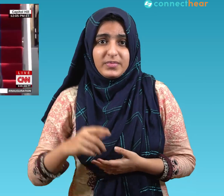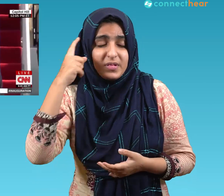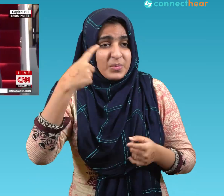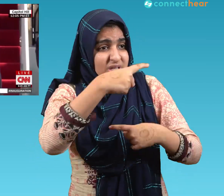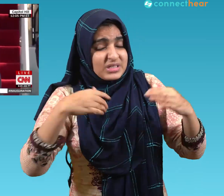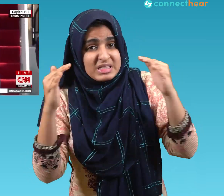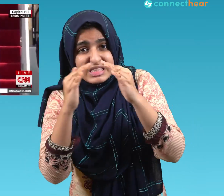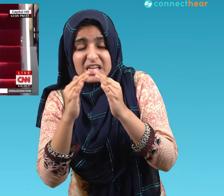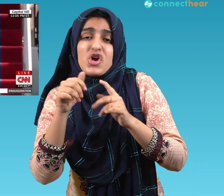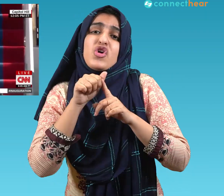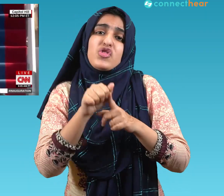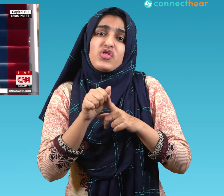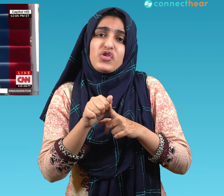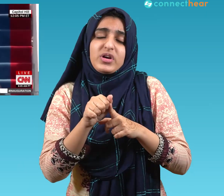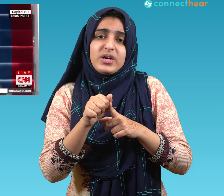urban,